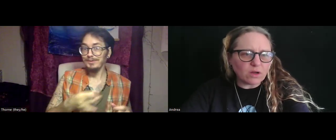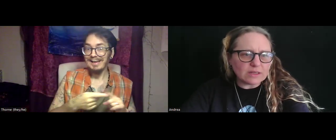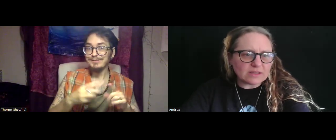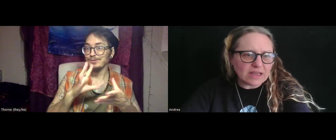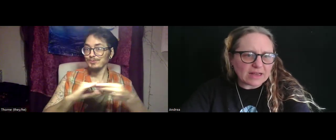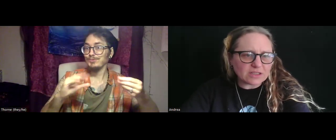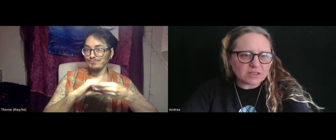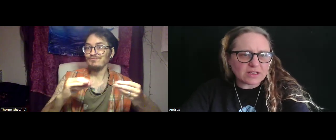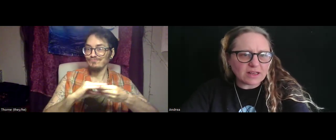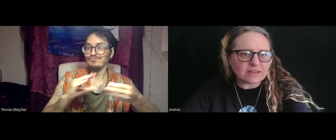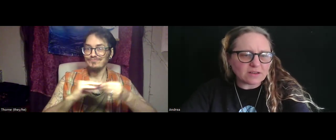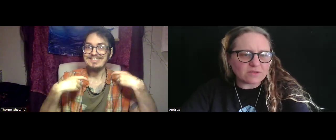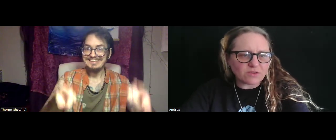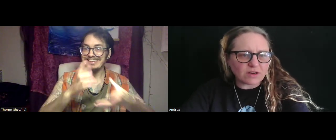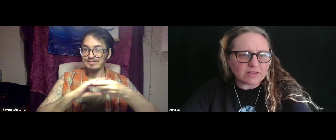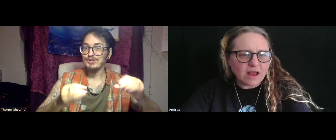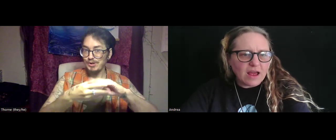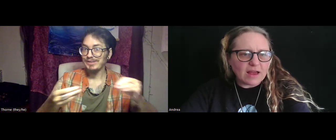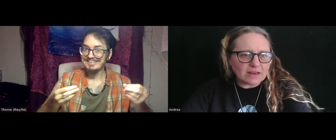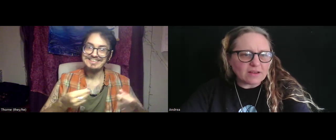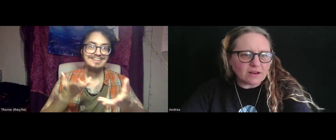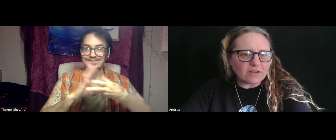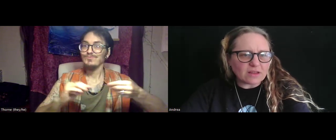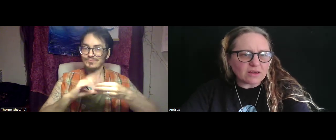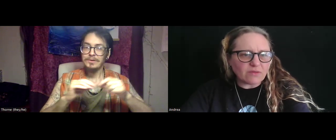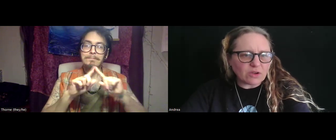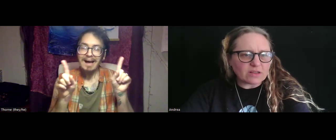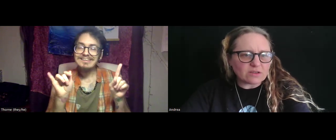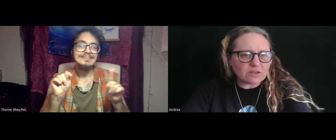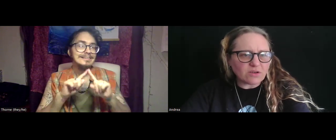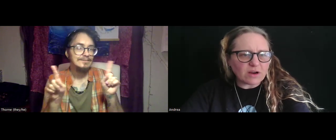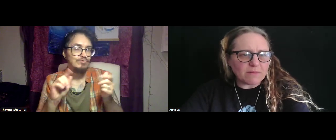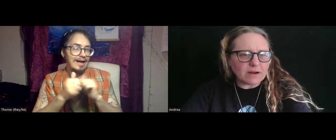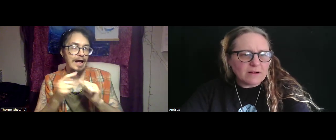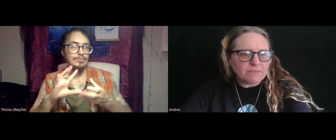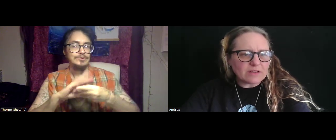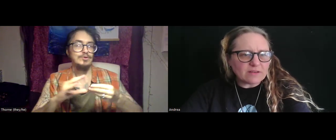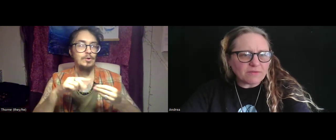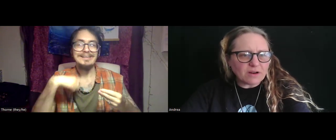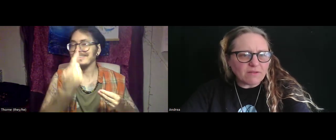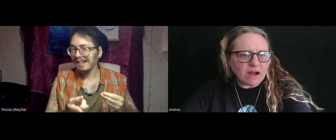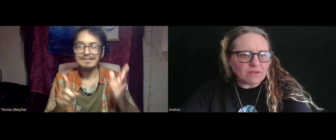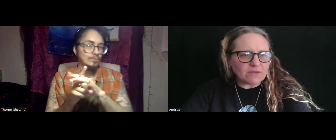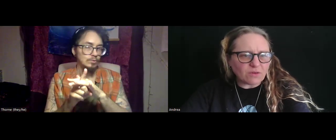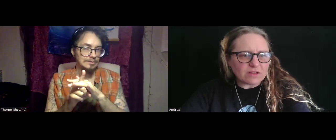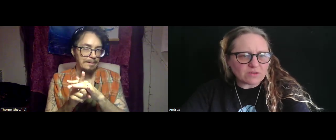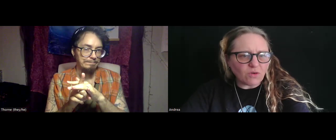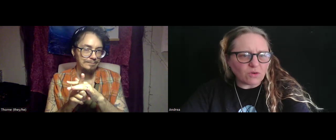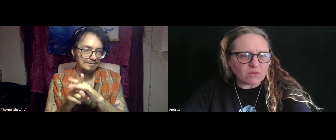in Sag, because they like to tell stories and they'll give you a good story, but it's a different of how the story is told or